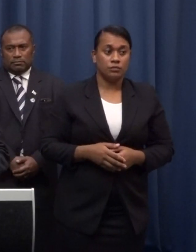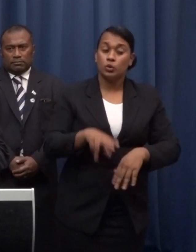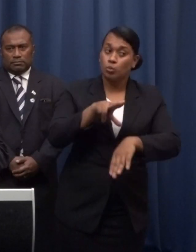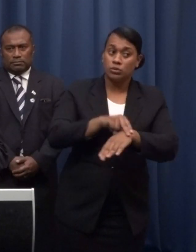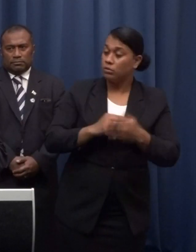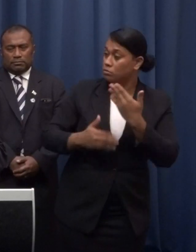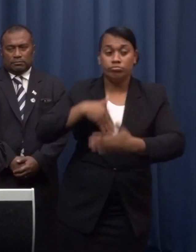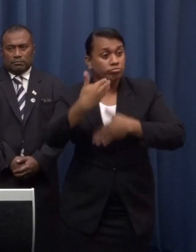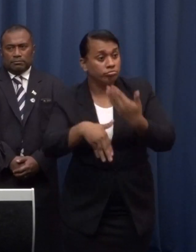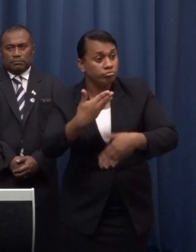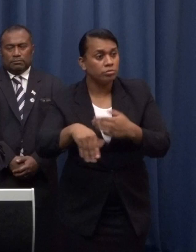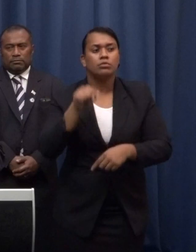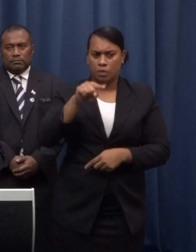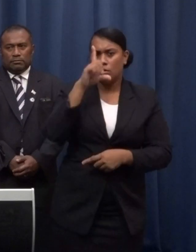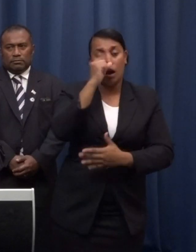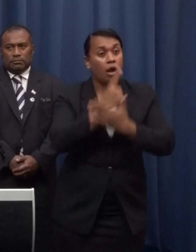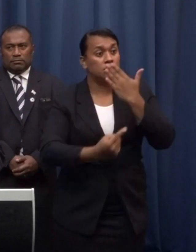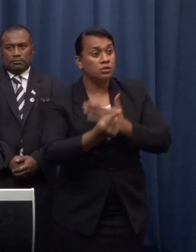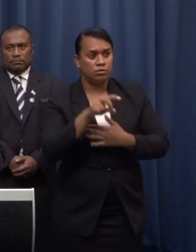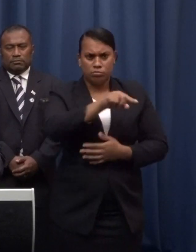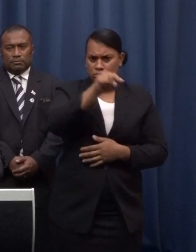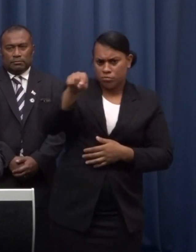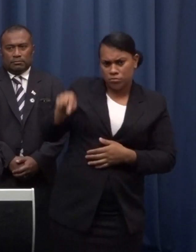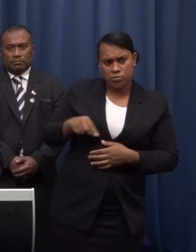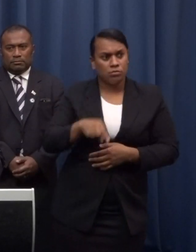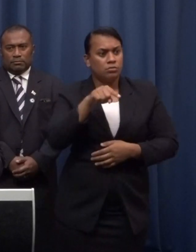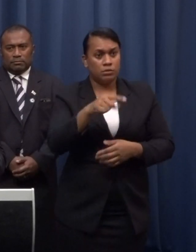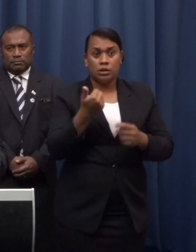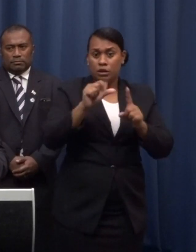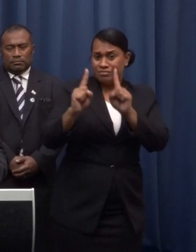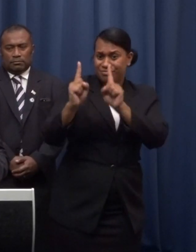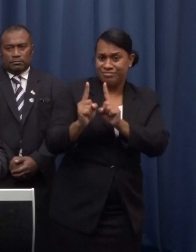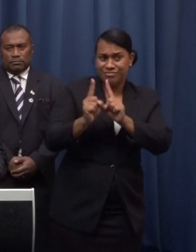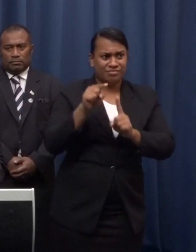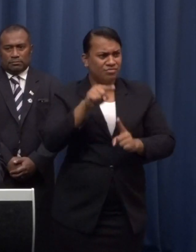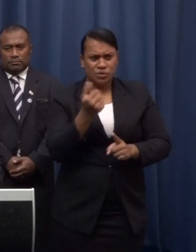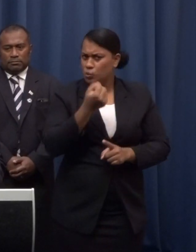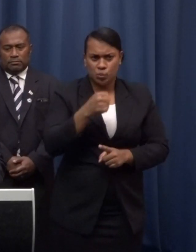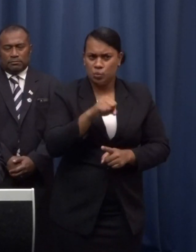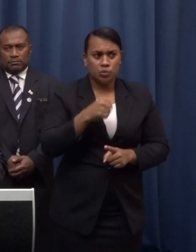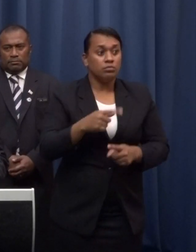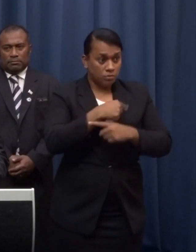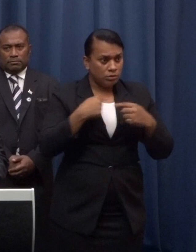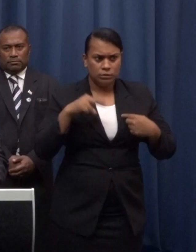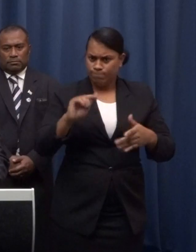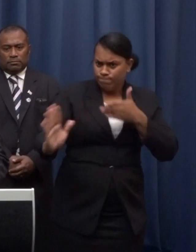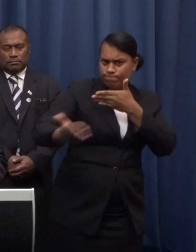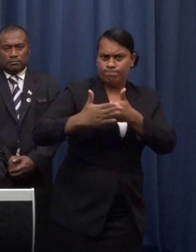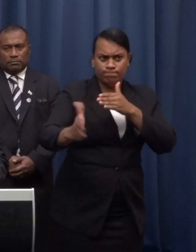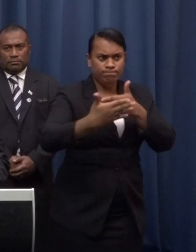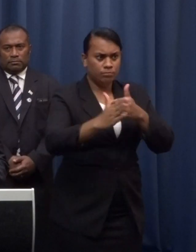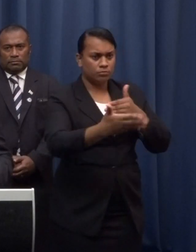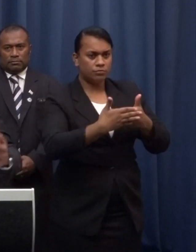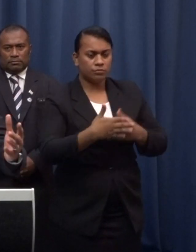highlighted. So those close, contact type of places, we are saying that they need to all be shut down. However,